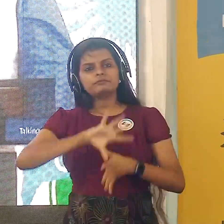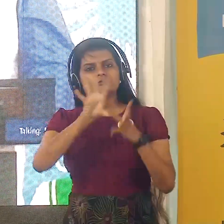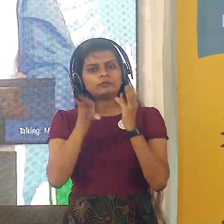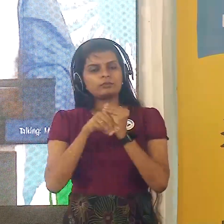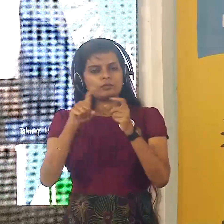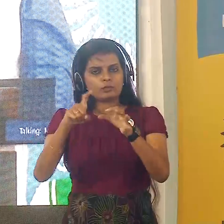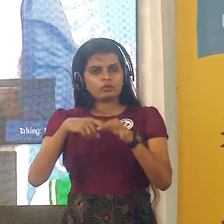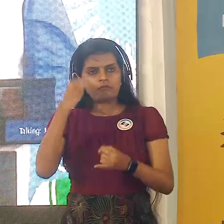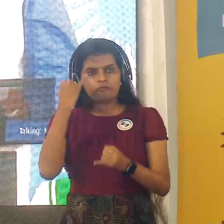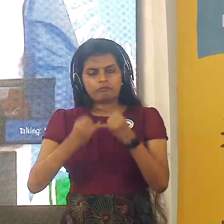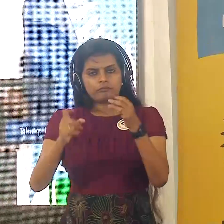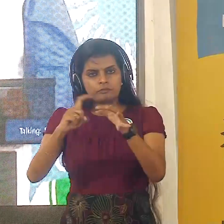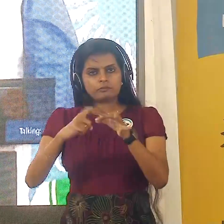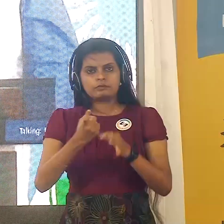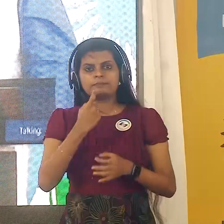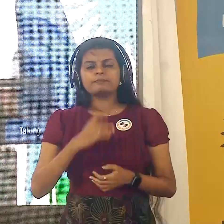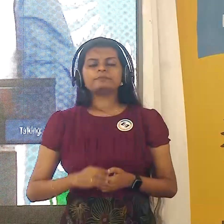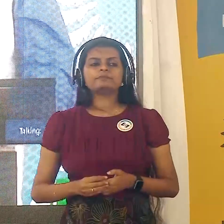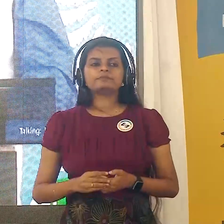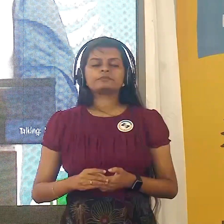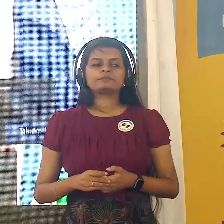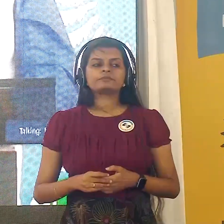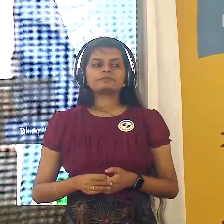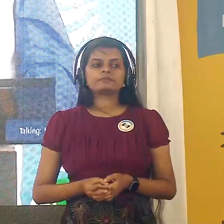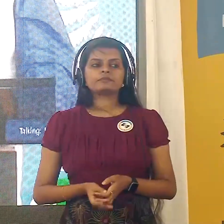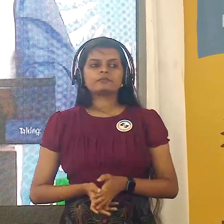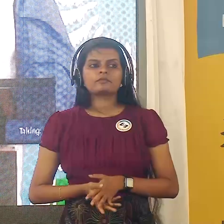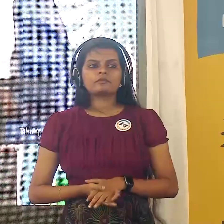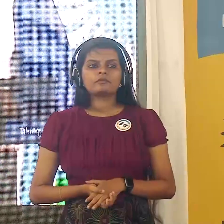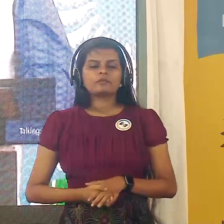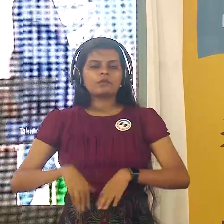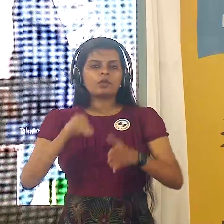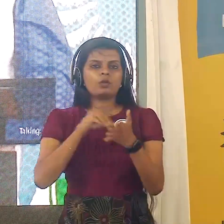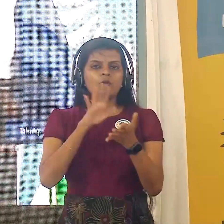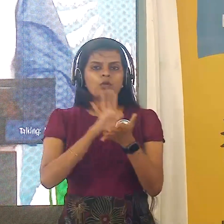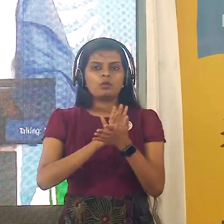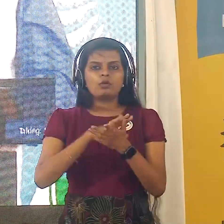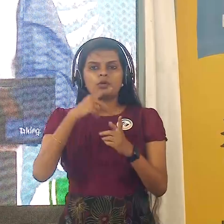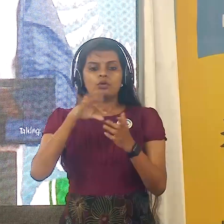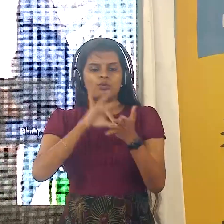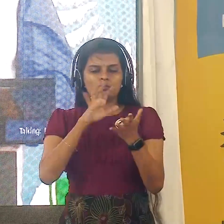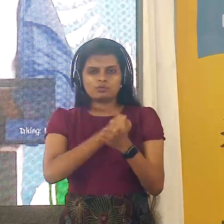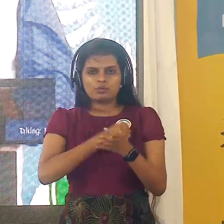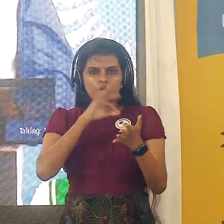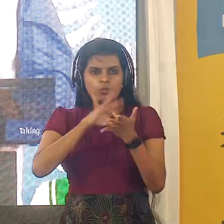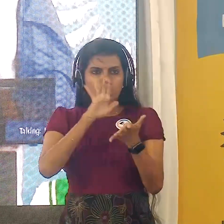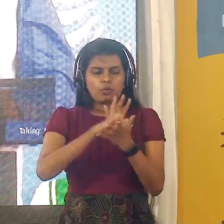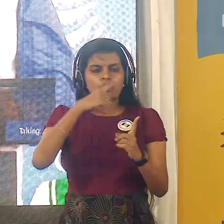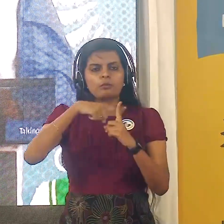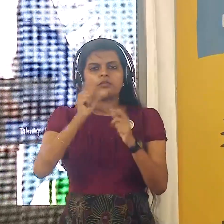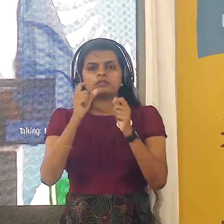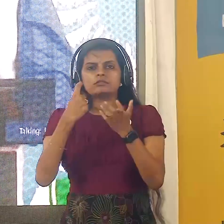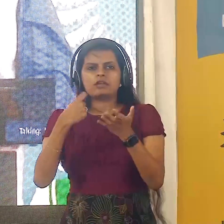question, last one with me, that there is an issue of the low enrollment in the schools located in certain